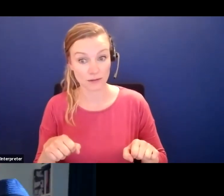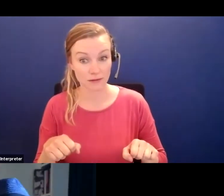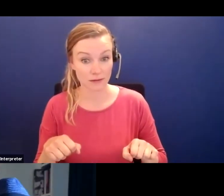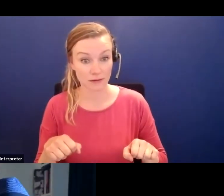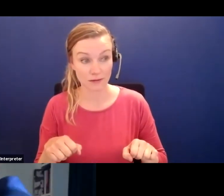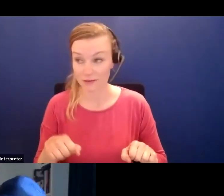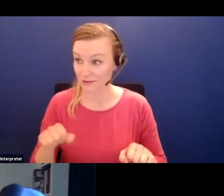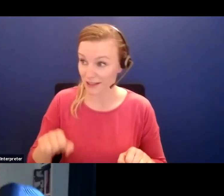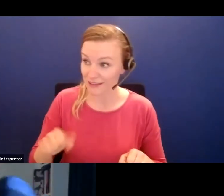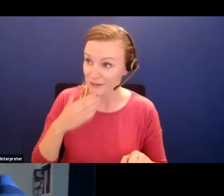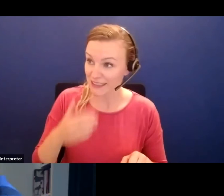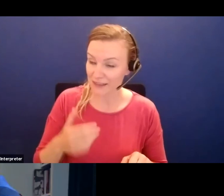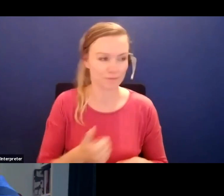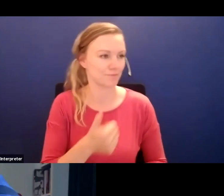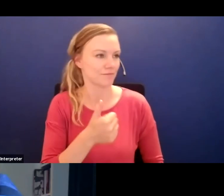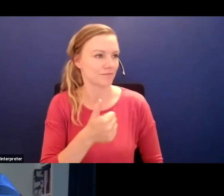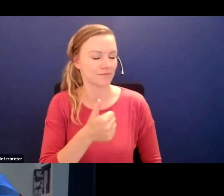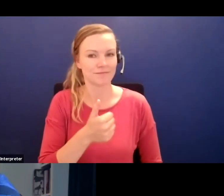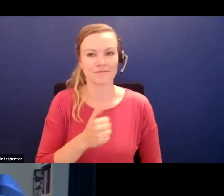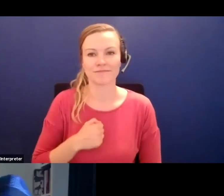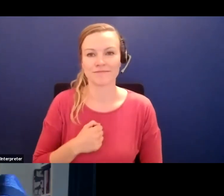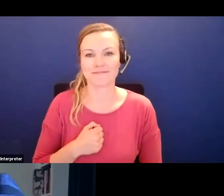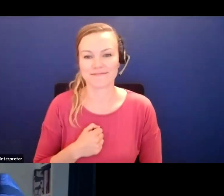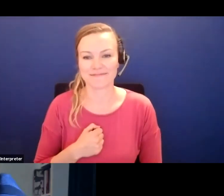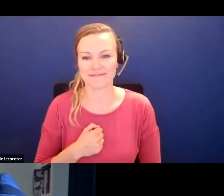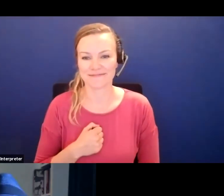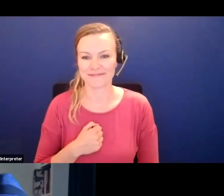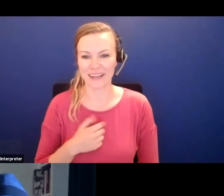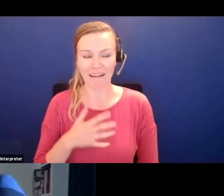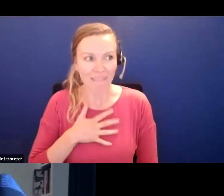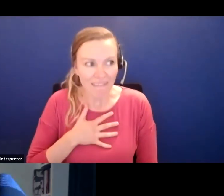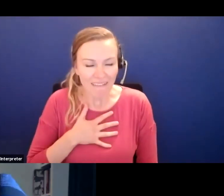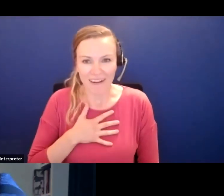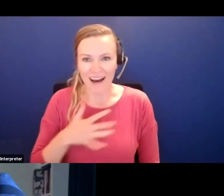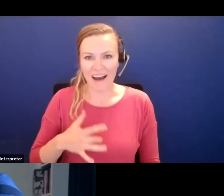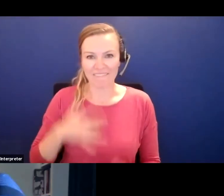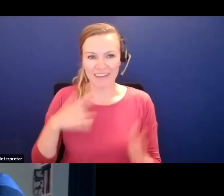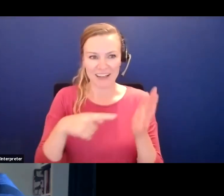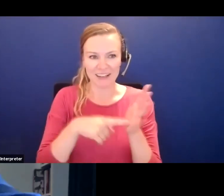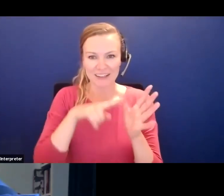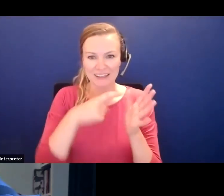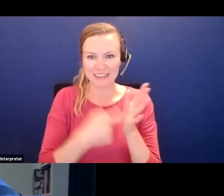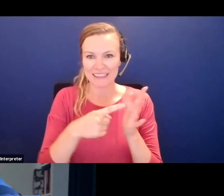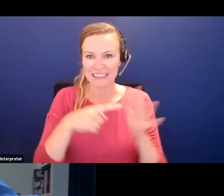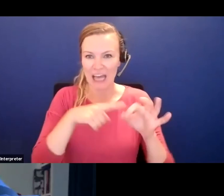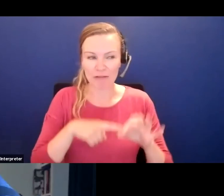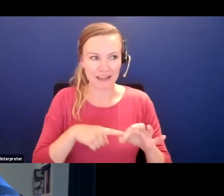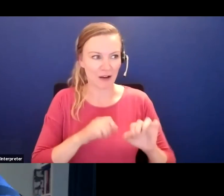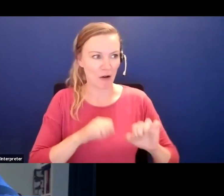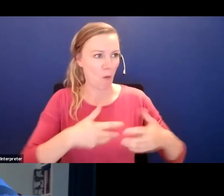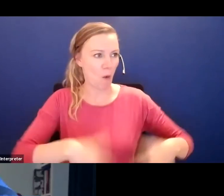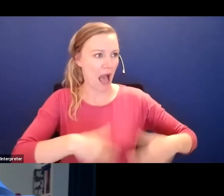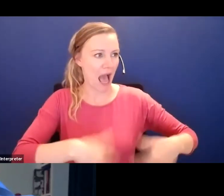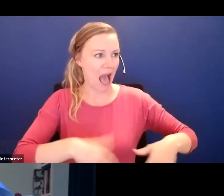Yes, please. That would be lovely. Okay. Thank you. That's quite an act to follow, Tariq. Thank you. So I'm Mike